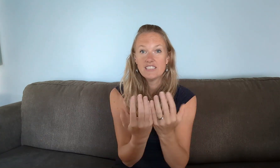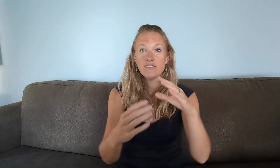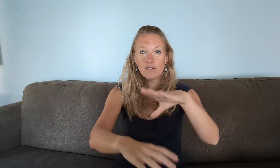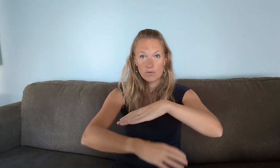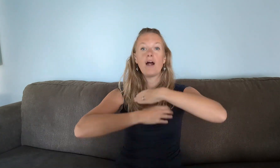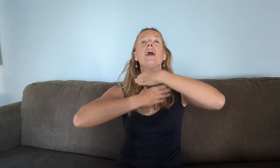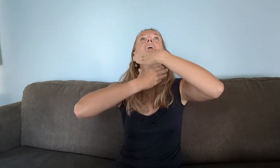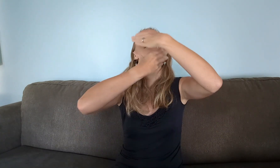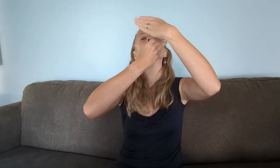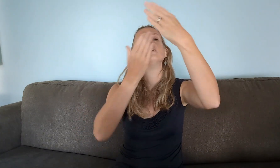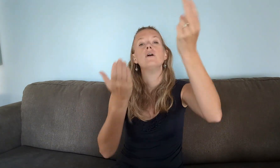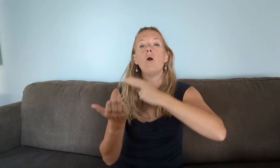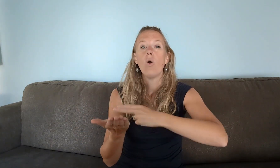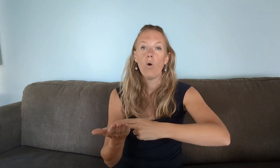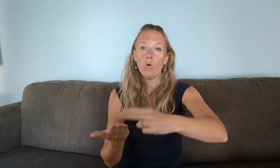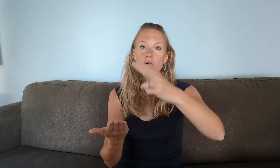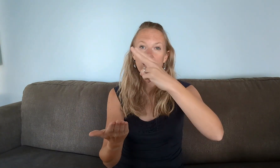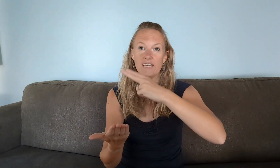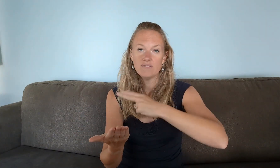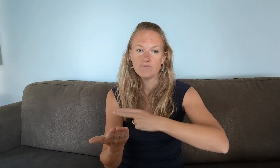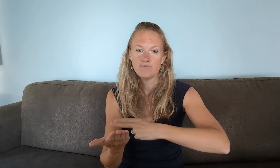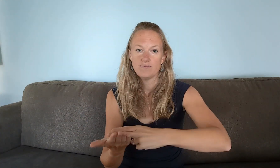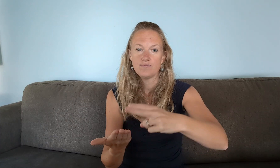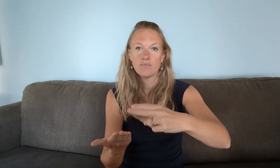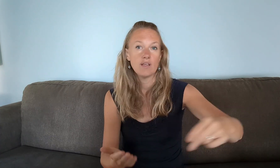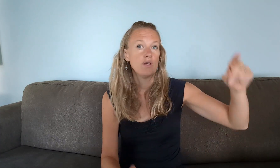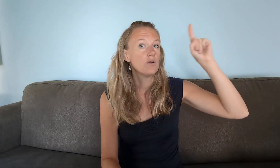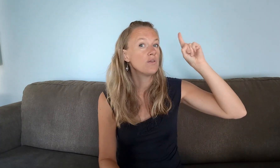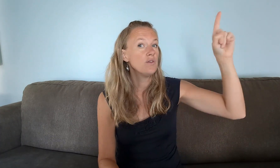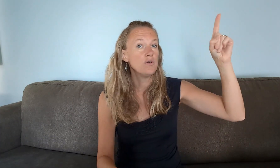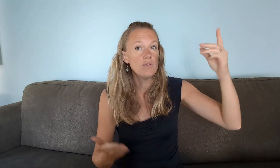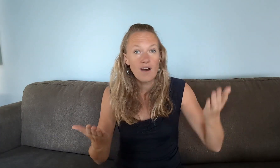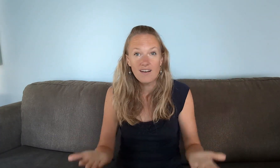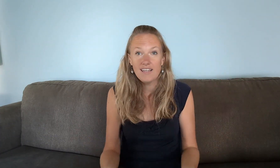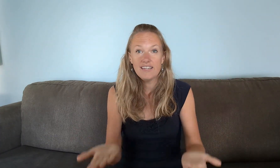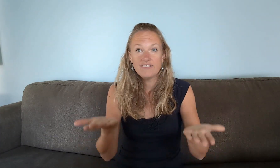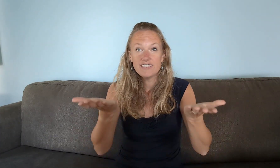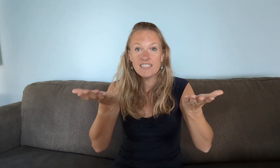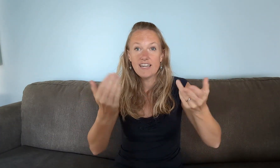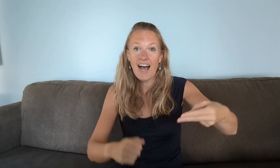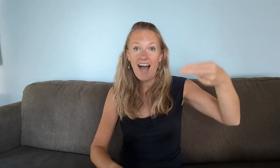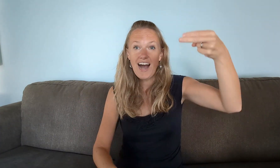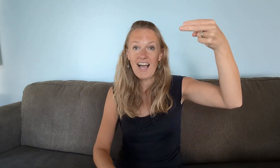creation cries, holy. You are lifted